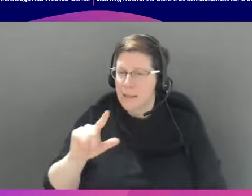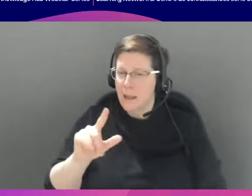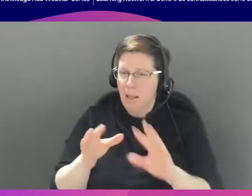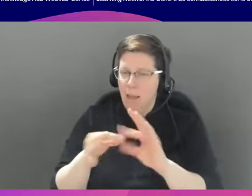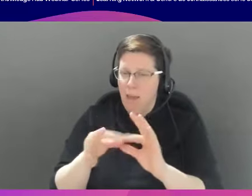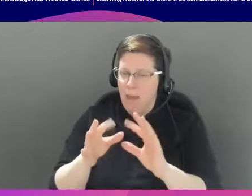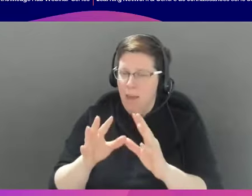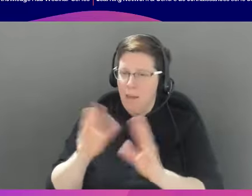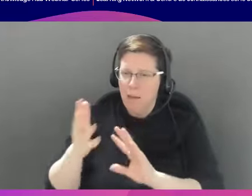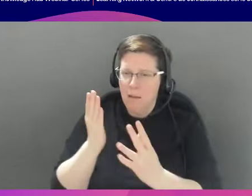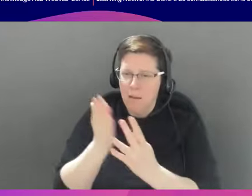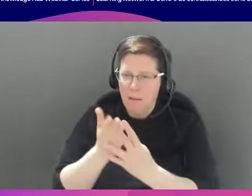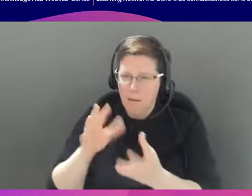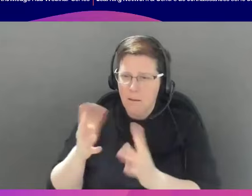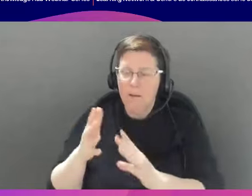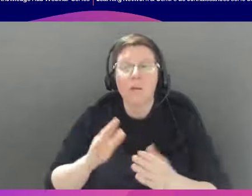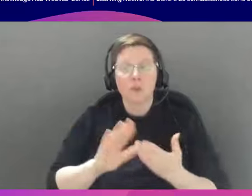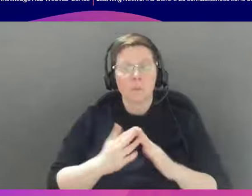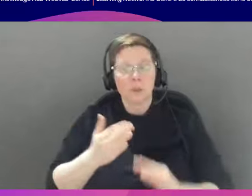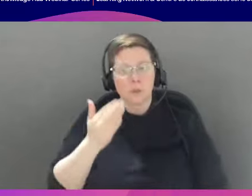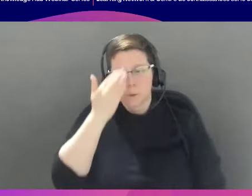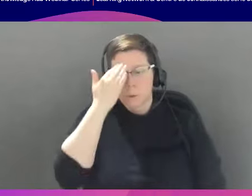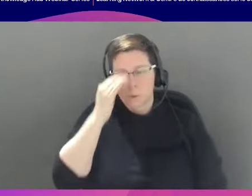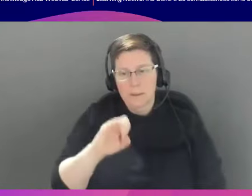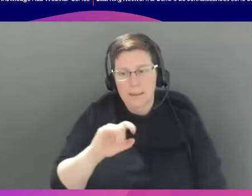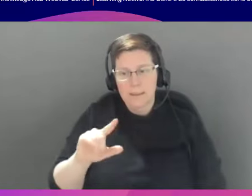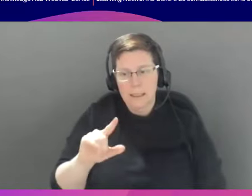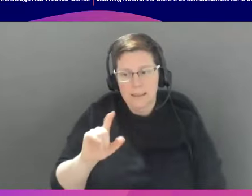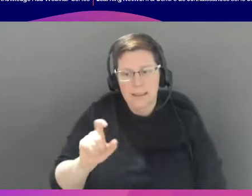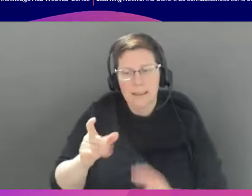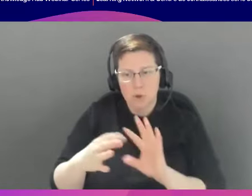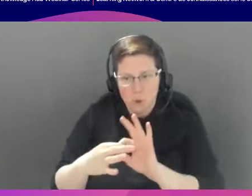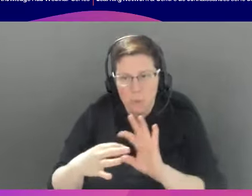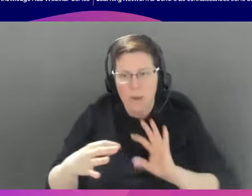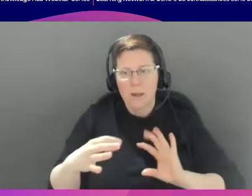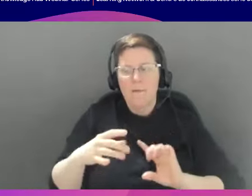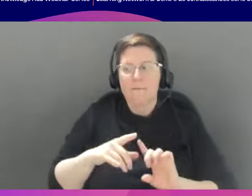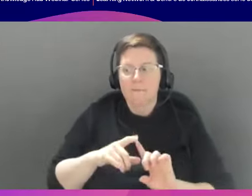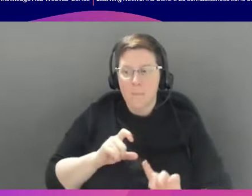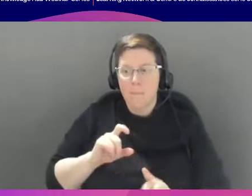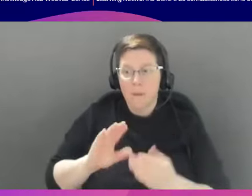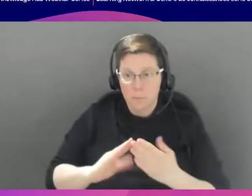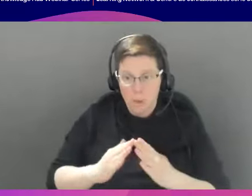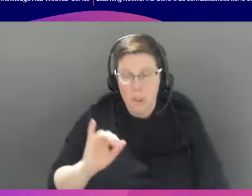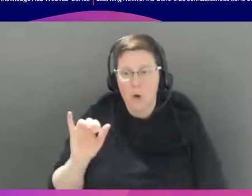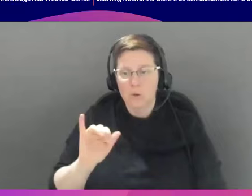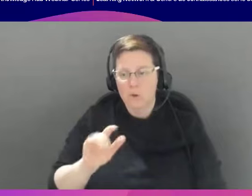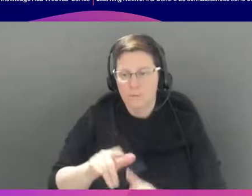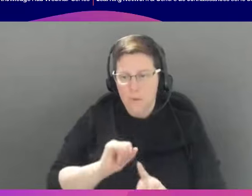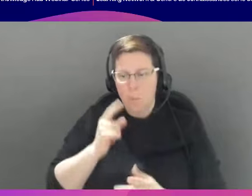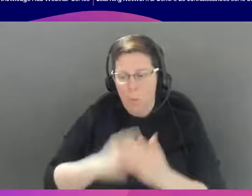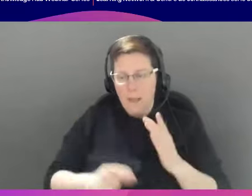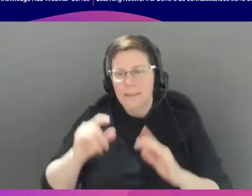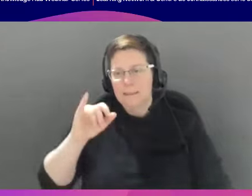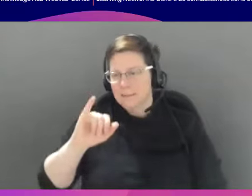members knew that it was important for incels to distance themselves not only from the incel community, but also from the